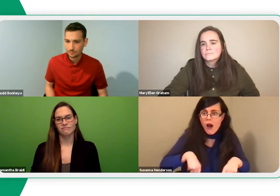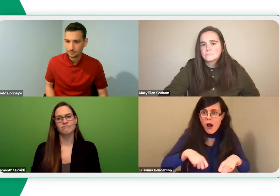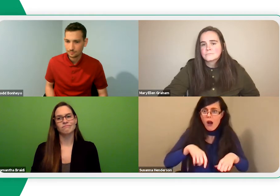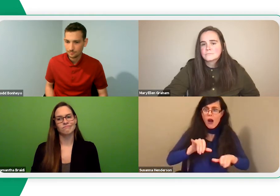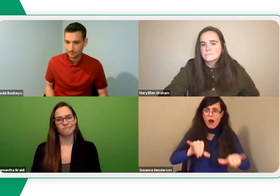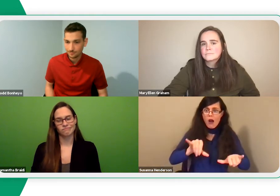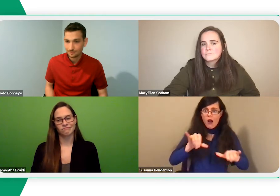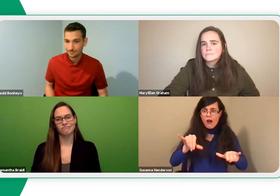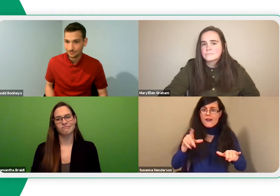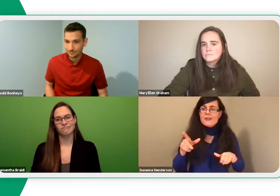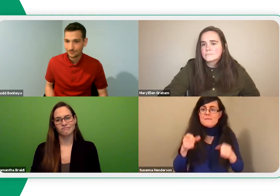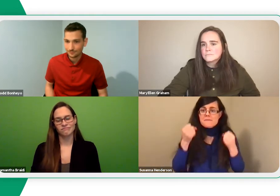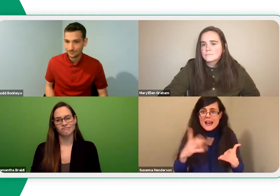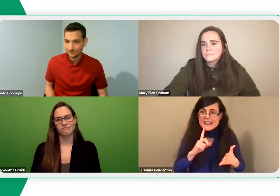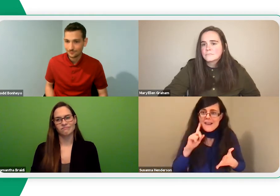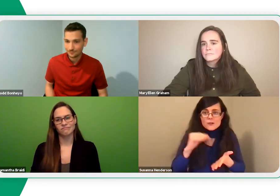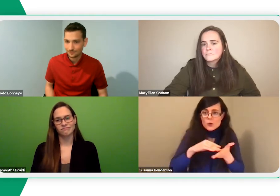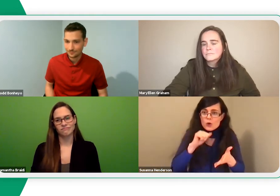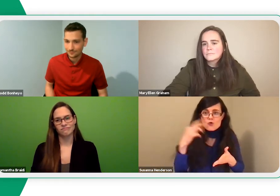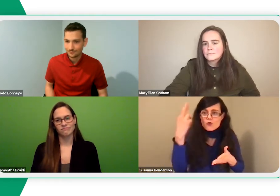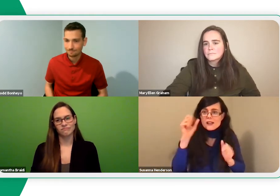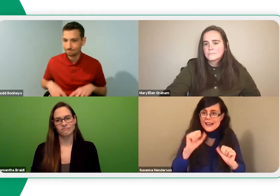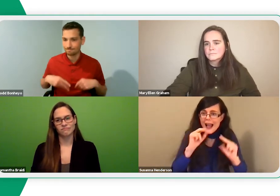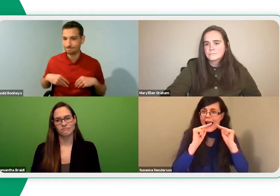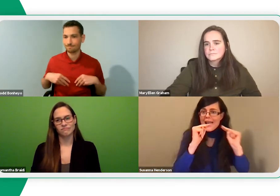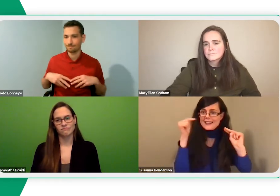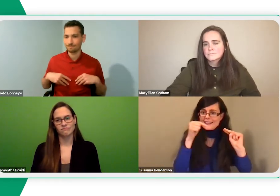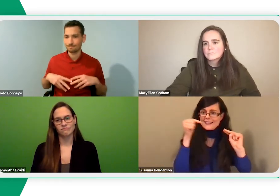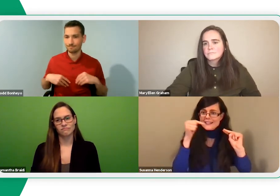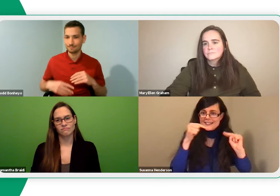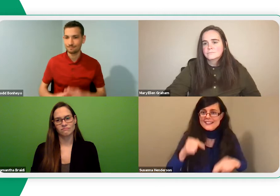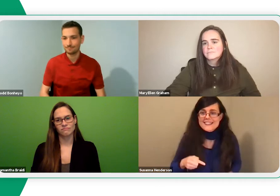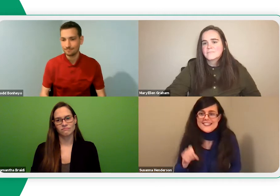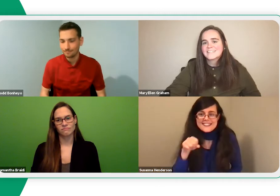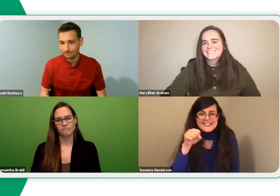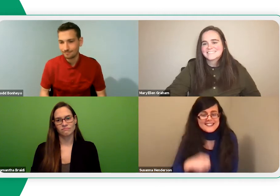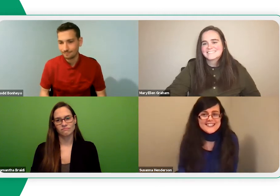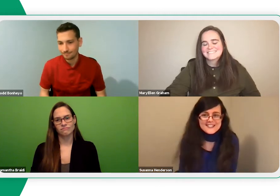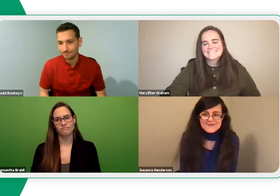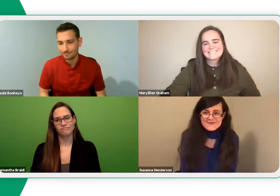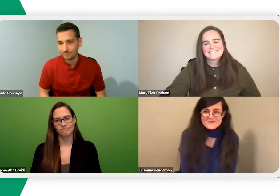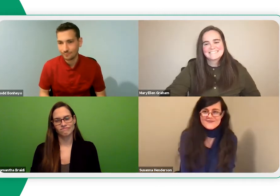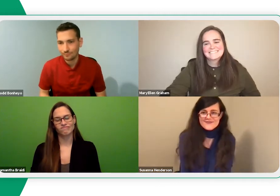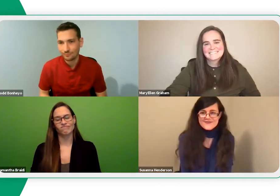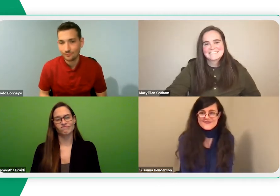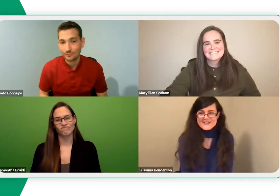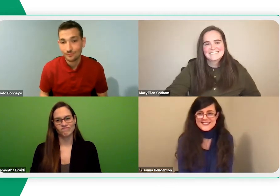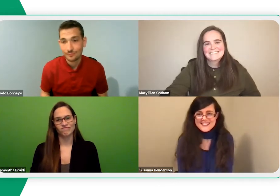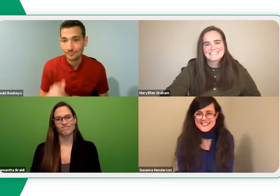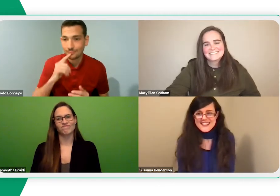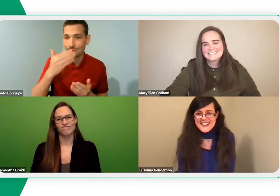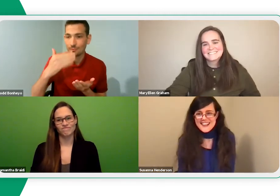if you have, I can negotiate for a lower interest rate, that would be great. There are so many deaf students that don't realize that they can negotiate for